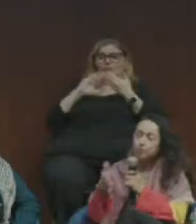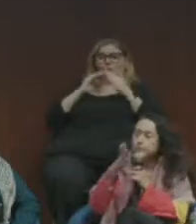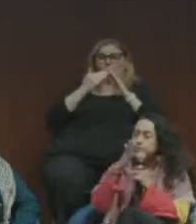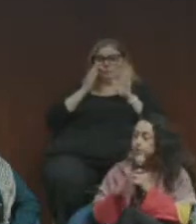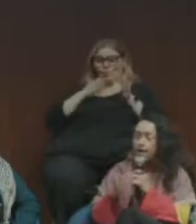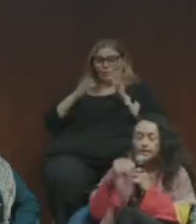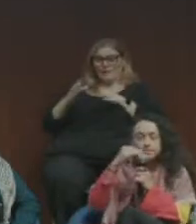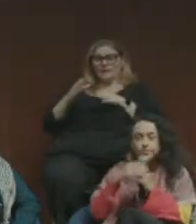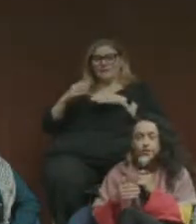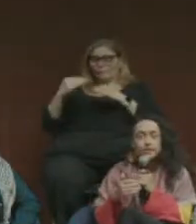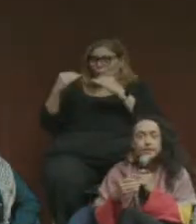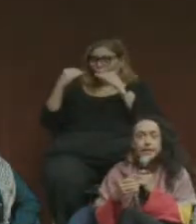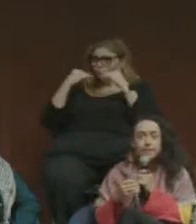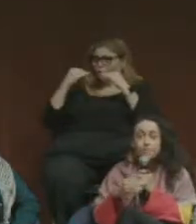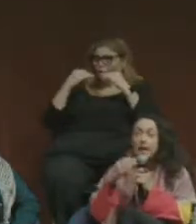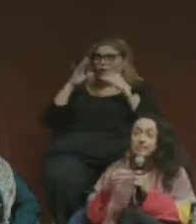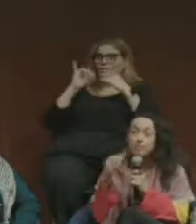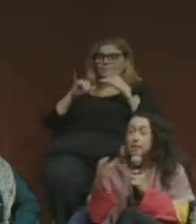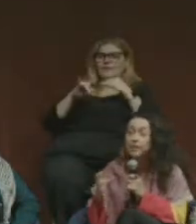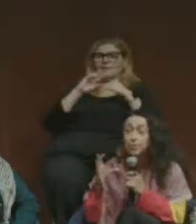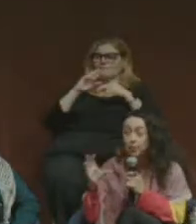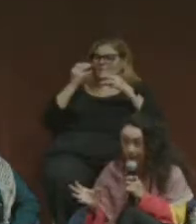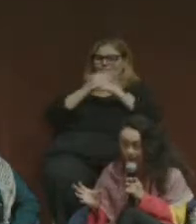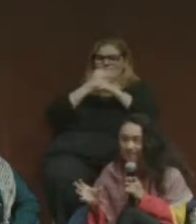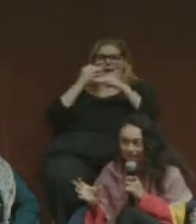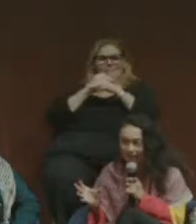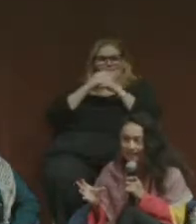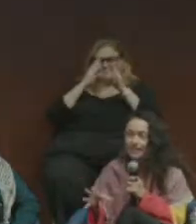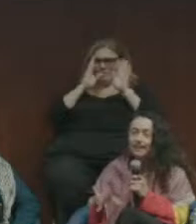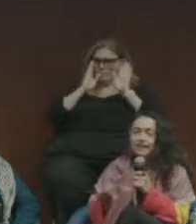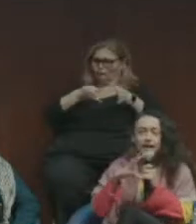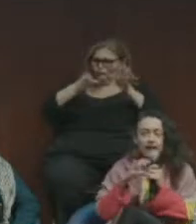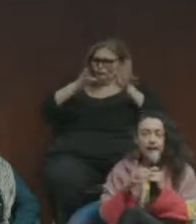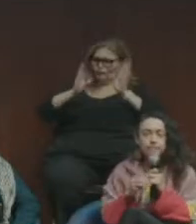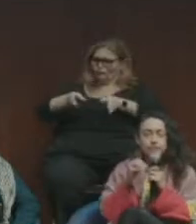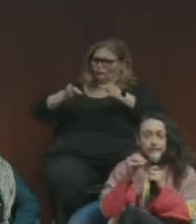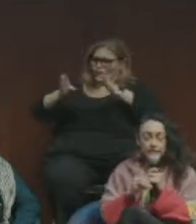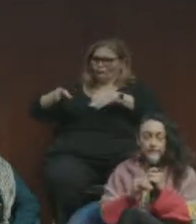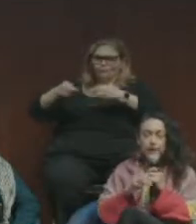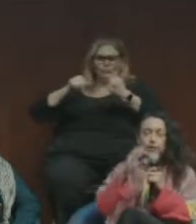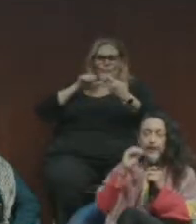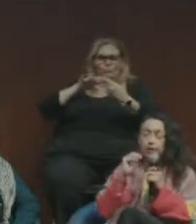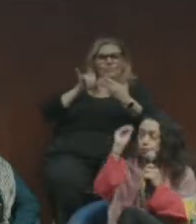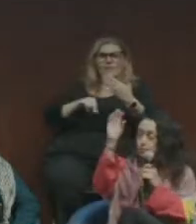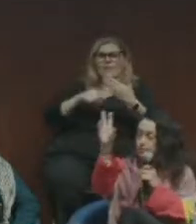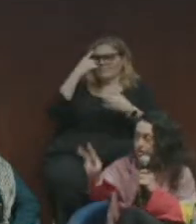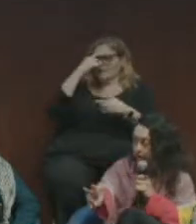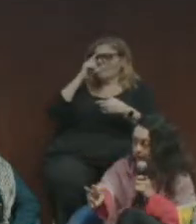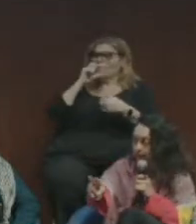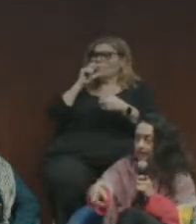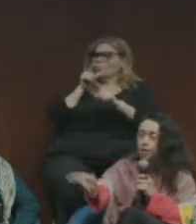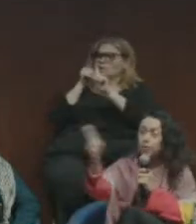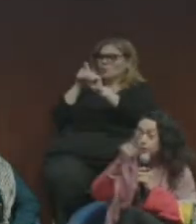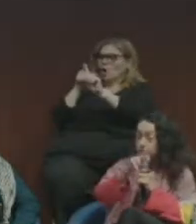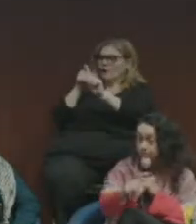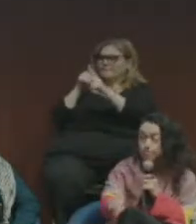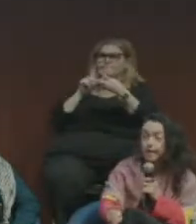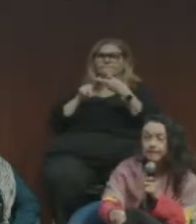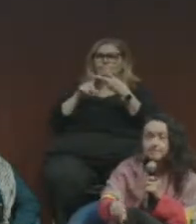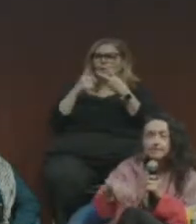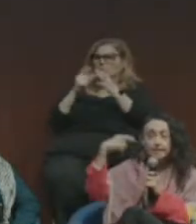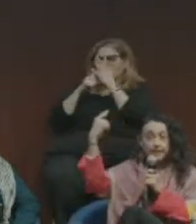organizer, where I was taught in this very kind of mathematical way, right? To think about, okay, who's the target? What